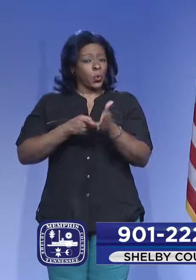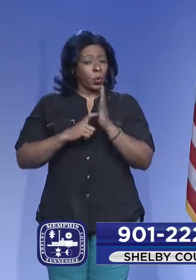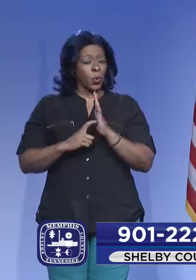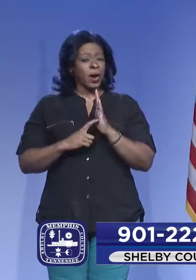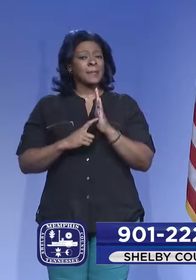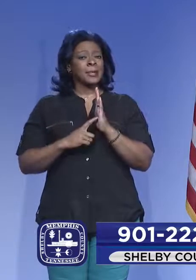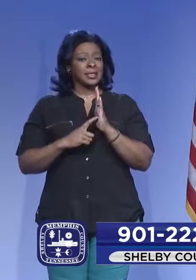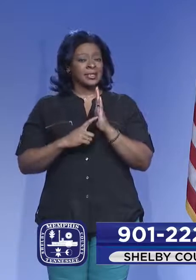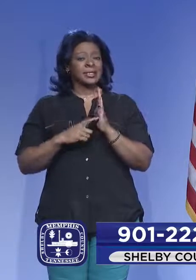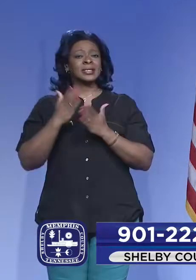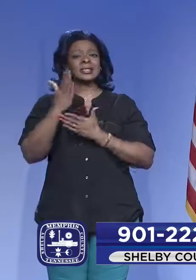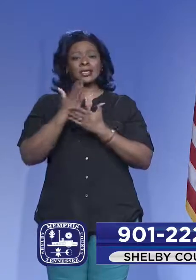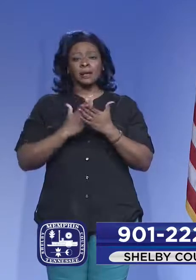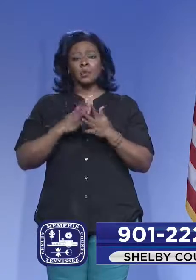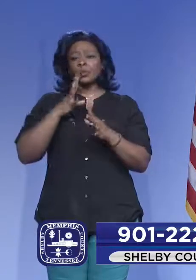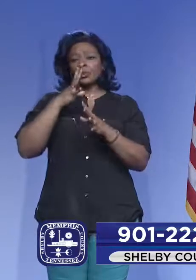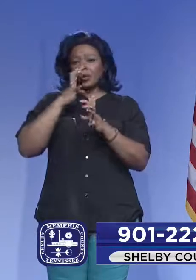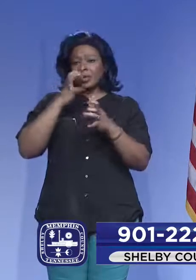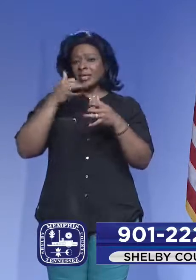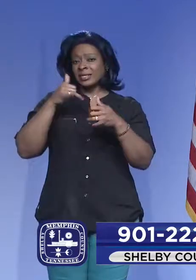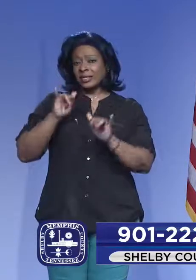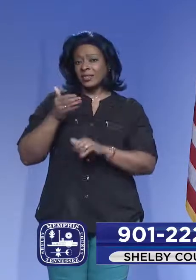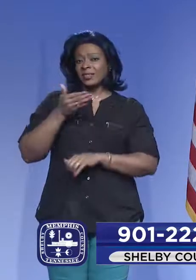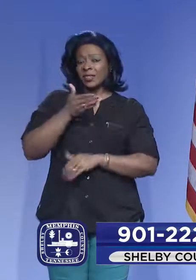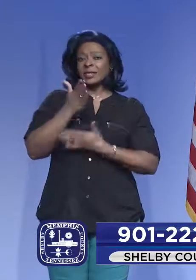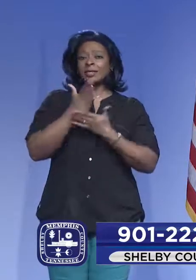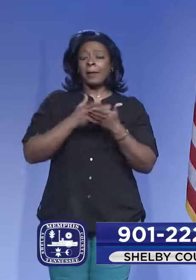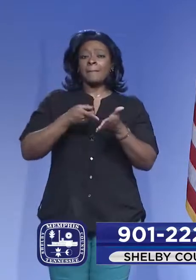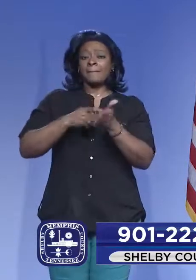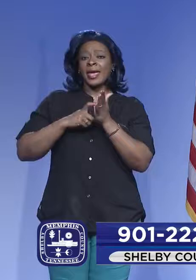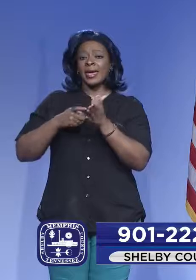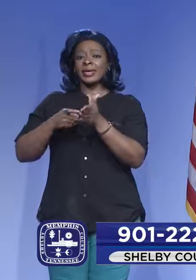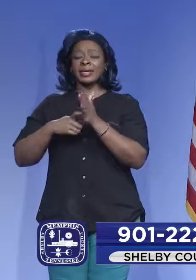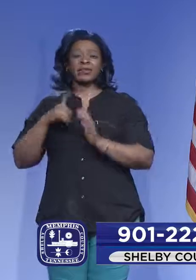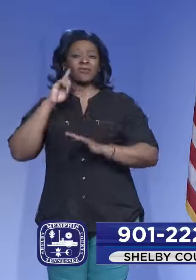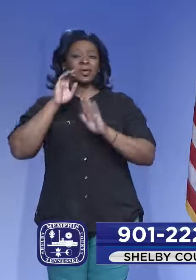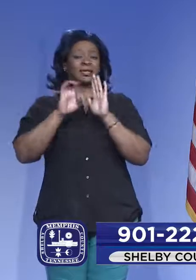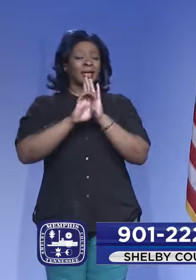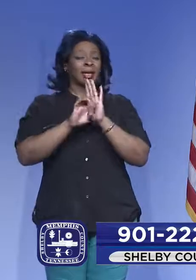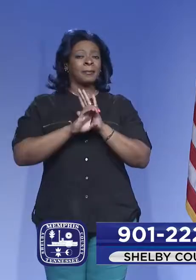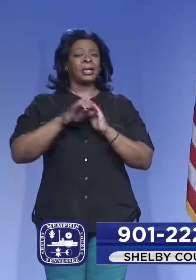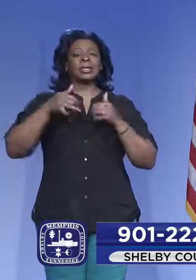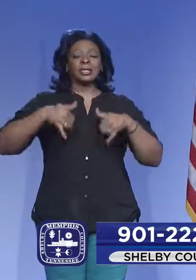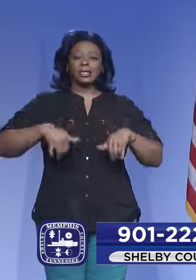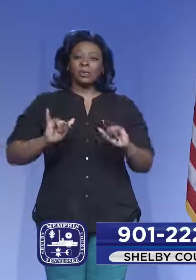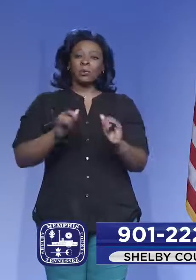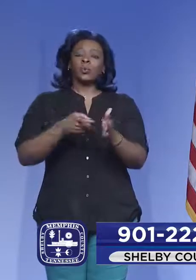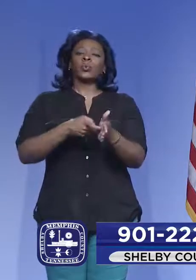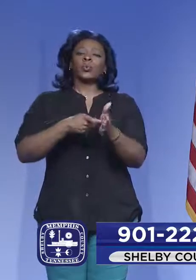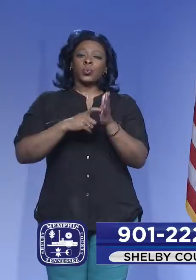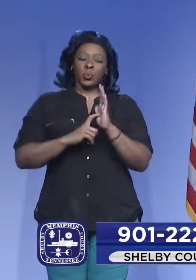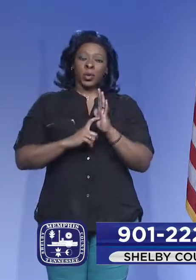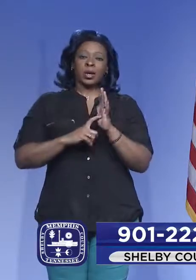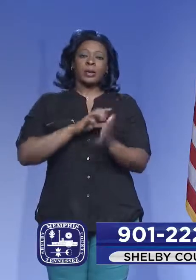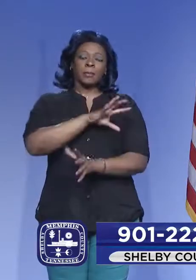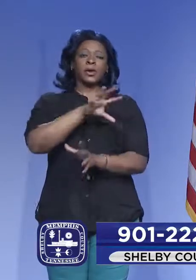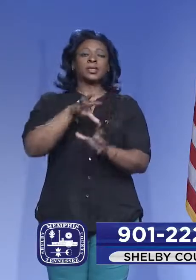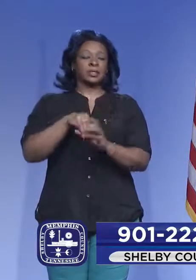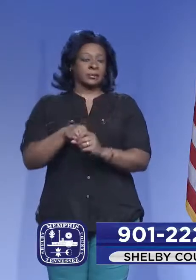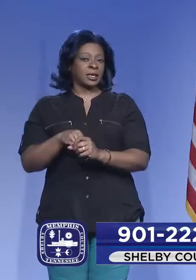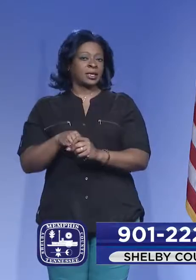requirements, some restrictions and mandates, such as you are still required to